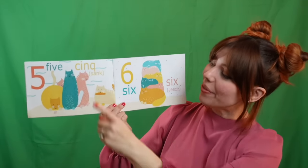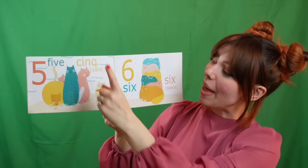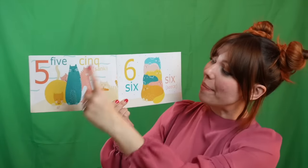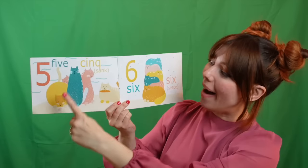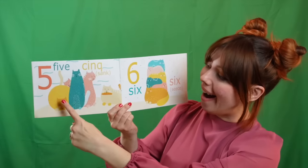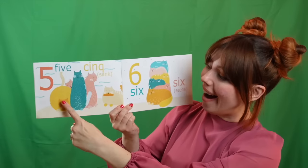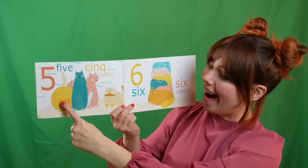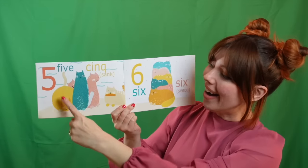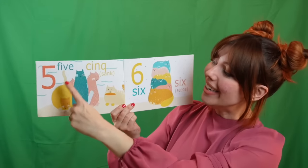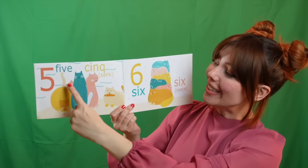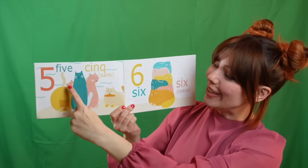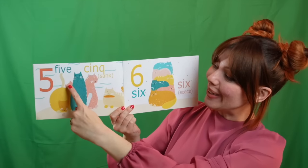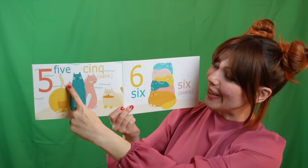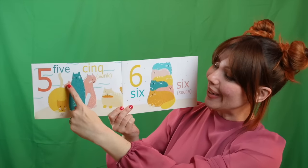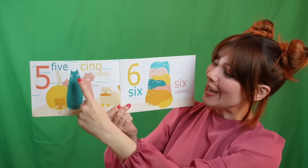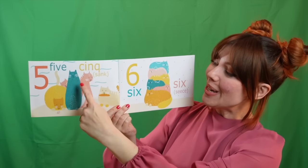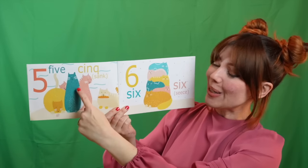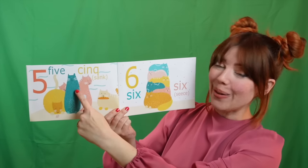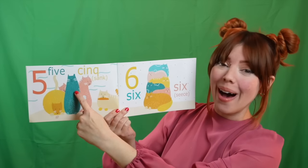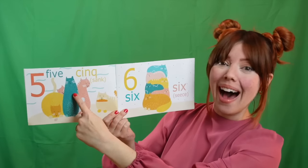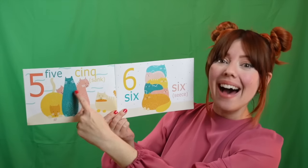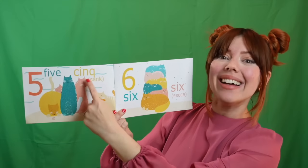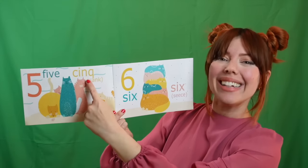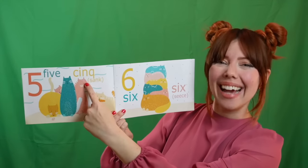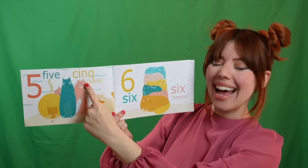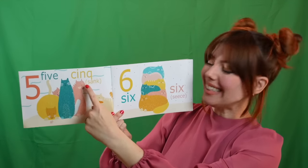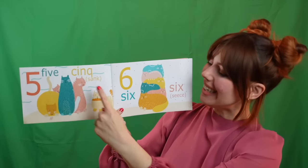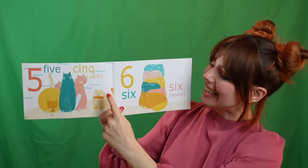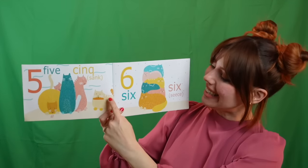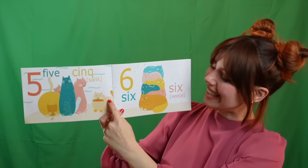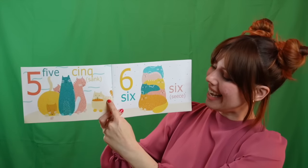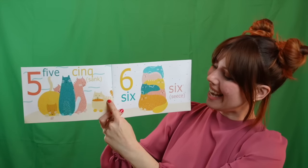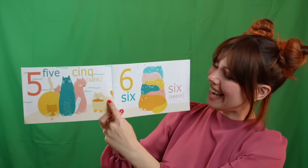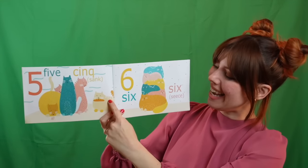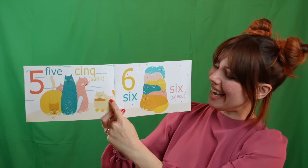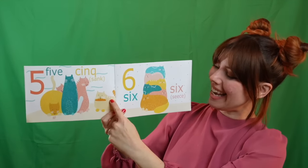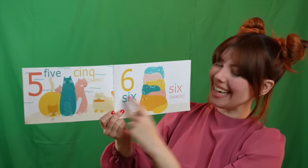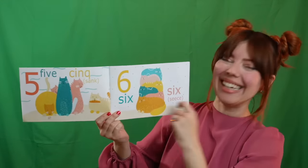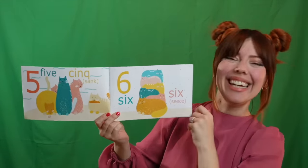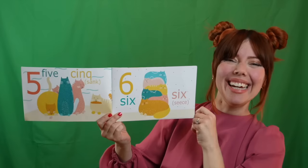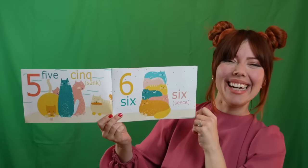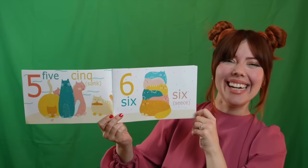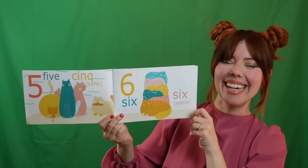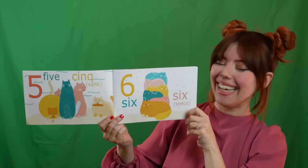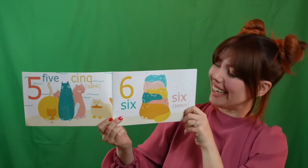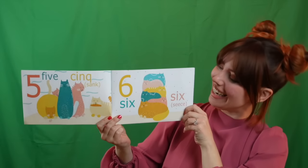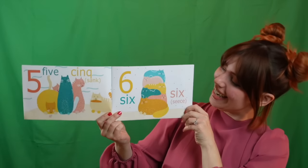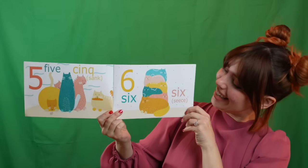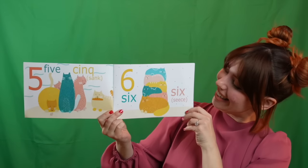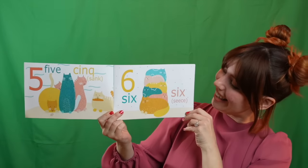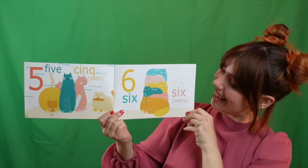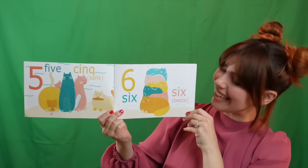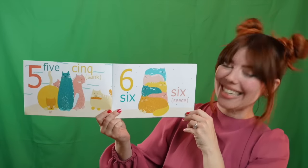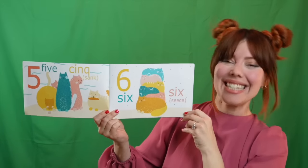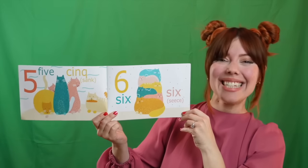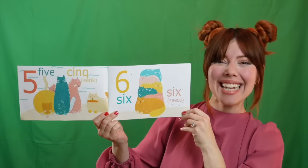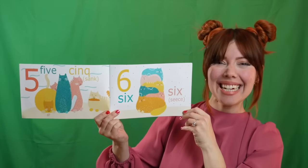them. Un, deux, trois, quatre, cinq. Look, six